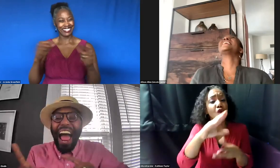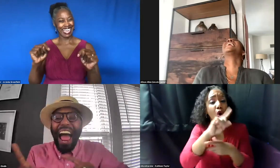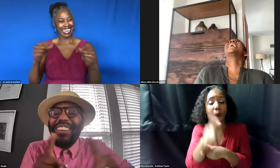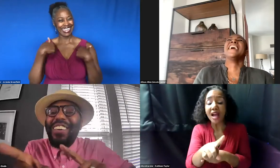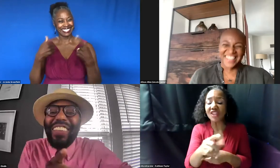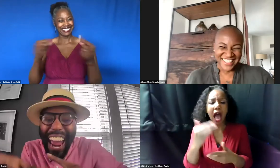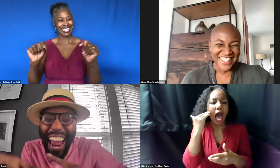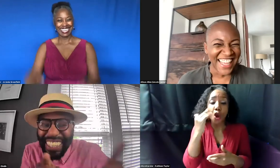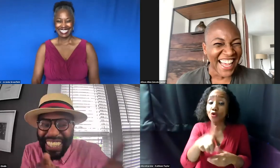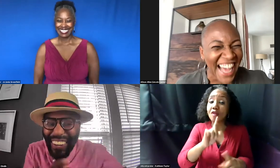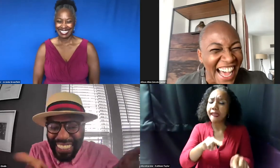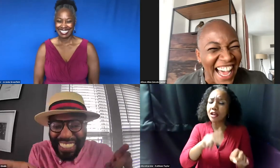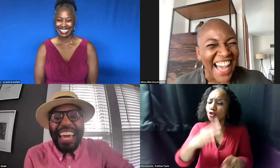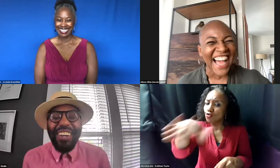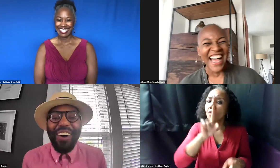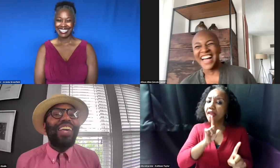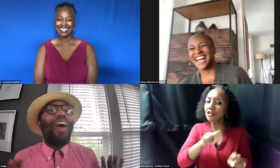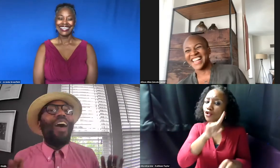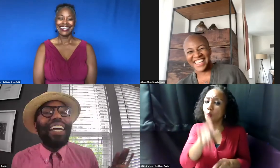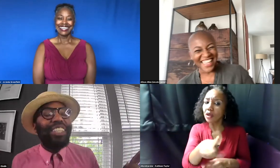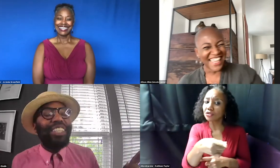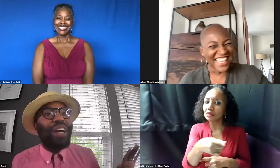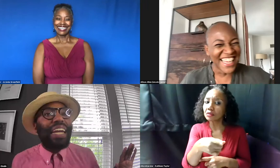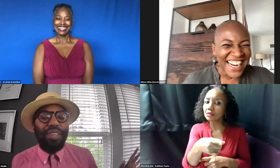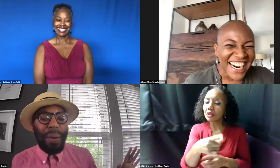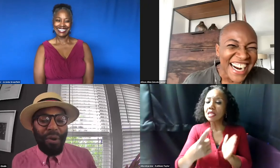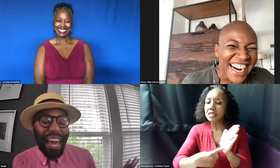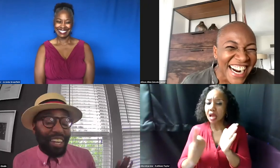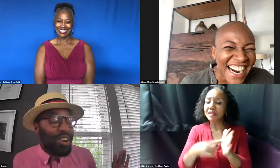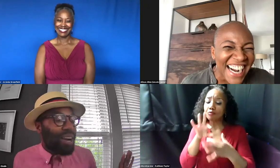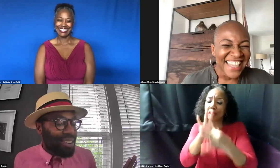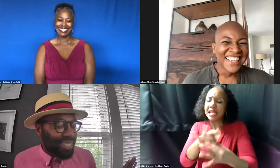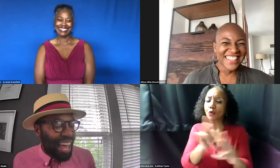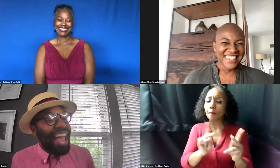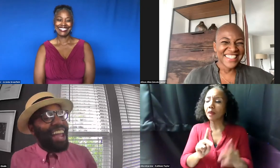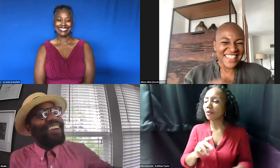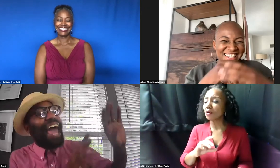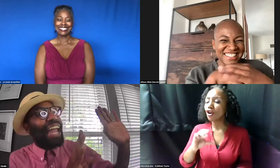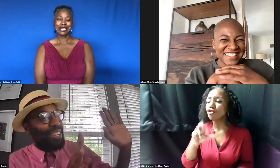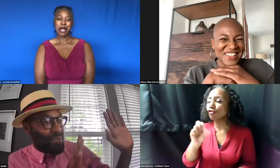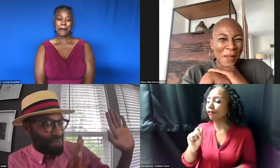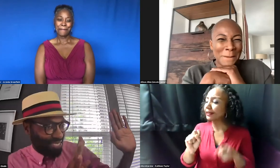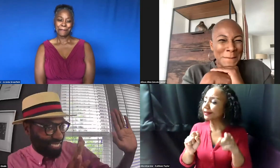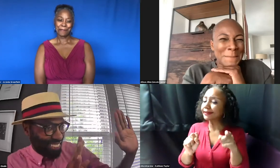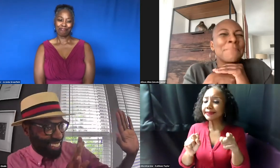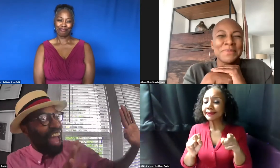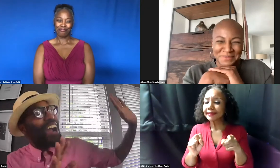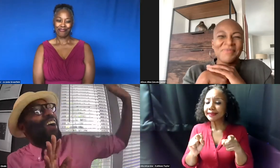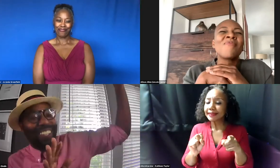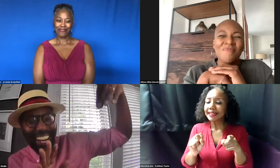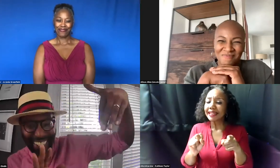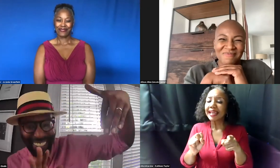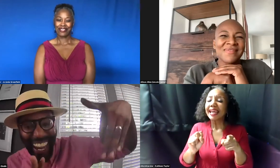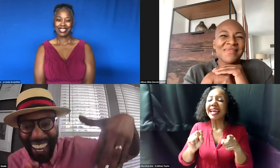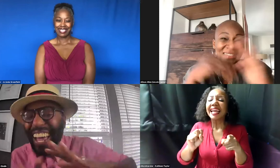I know it's a loaded question. I know you know the answer to this question. You know, on occasion you connect with people who are like, you know what, Chris? Here's the alley-oop.